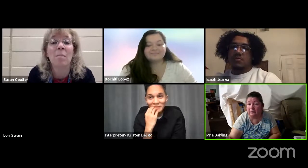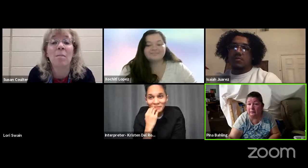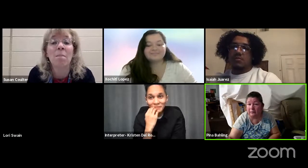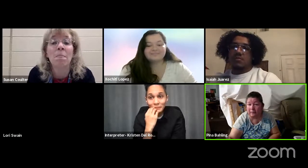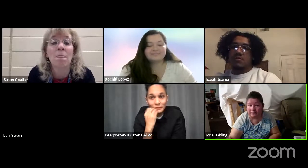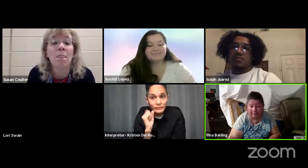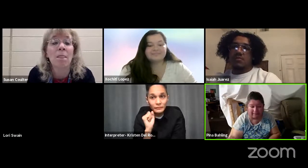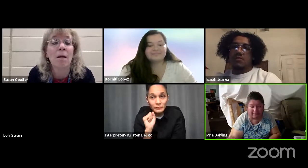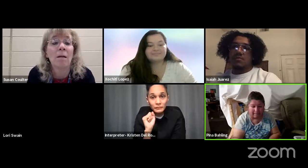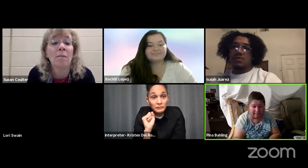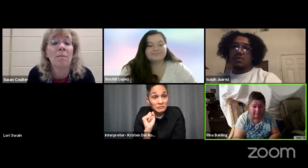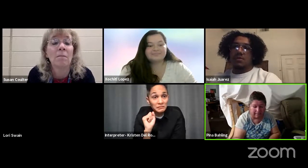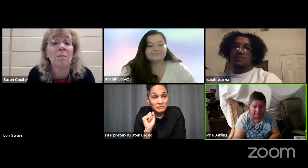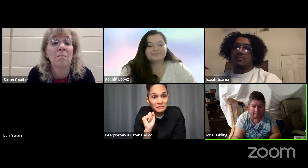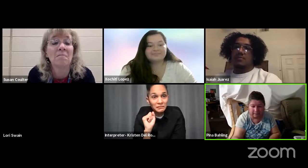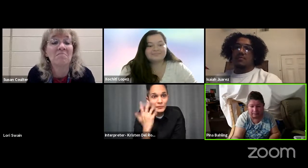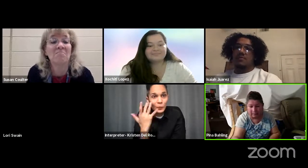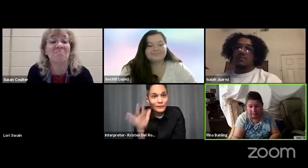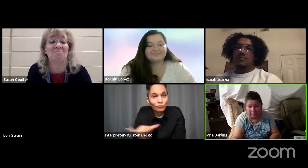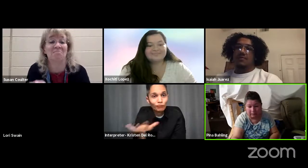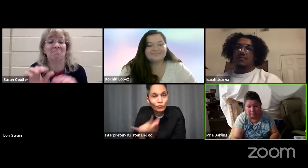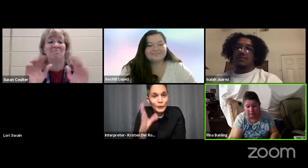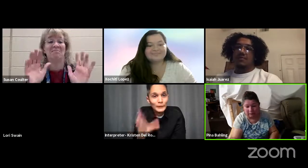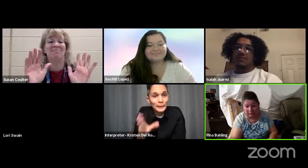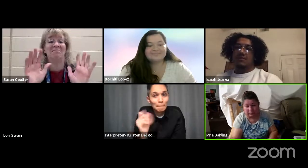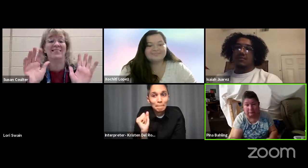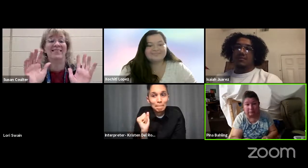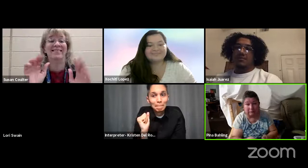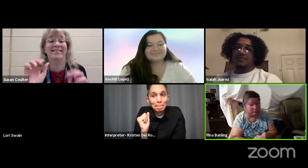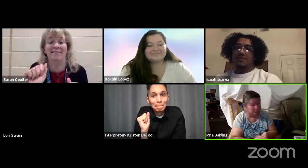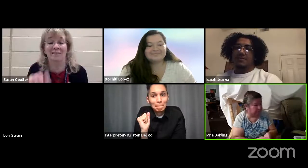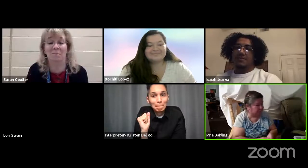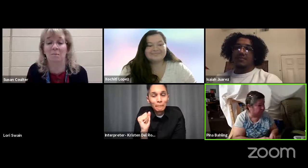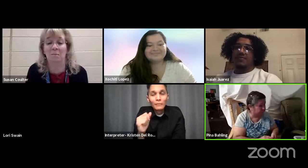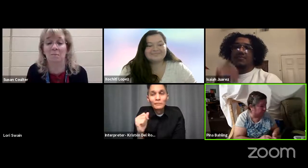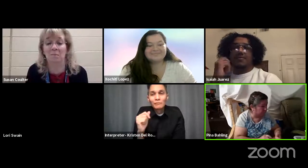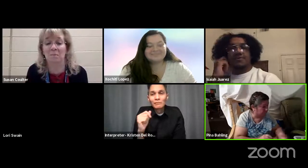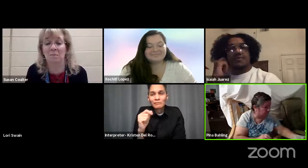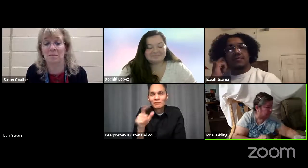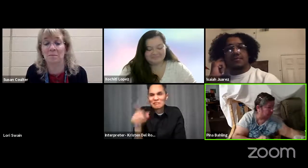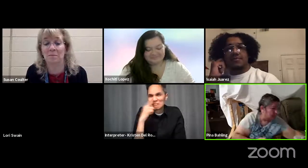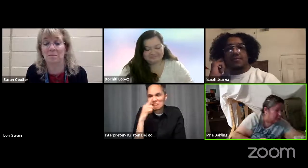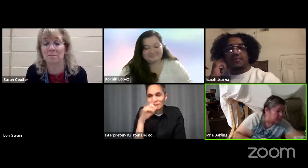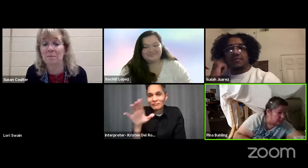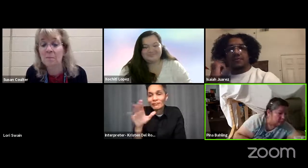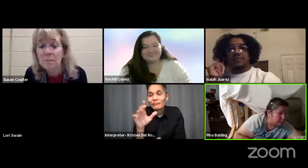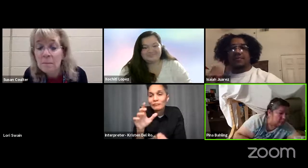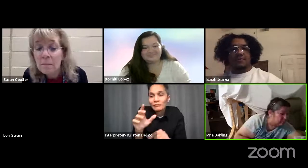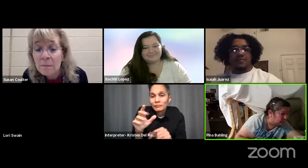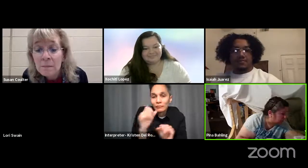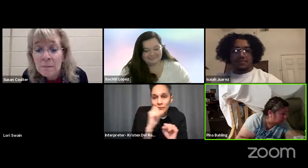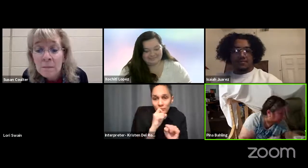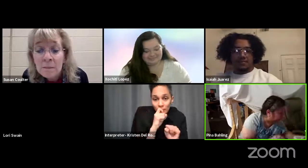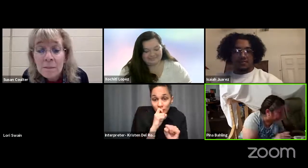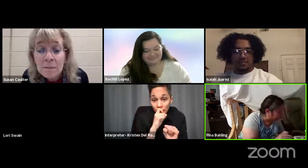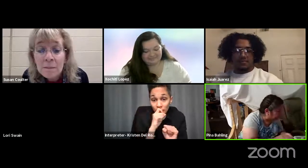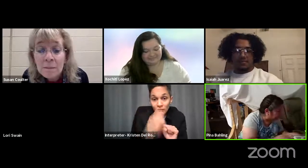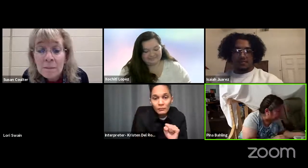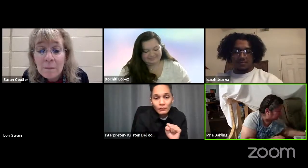You can feel it, right? It's almost solid. You can't get that in a digital recording.